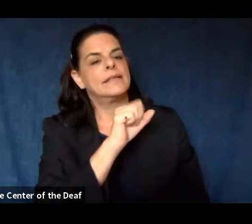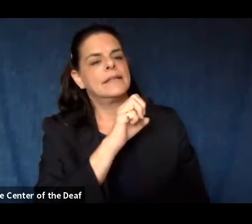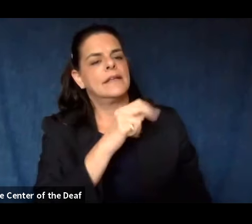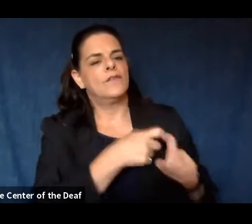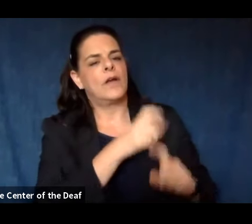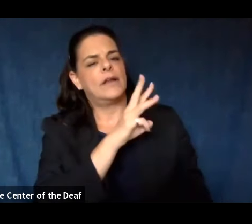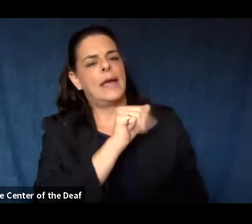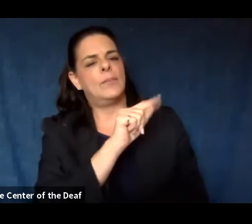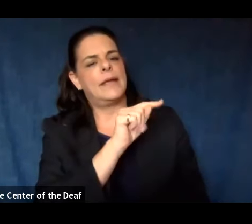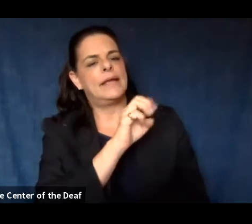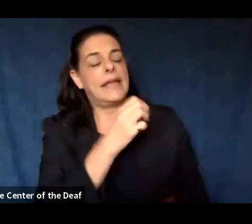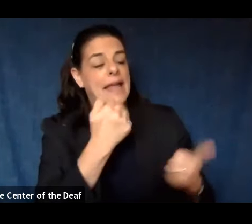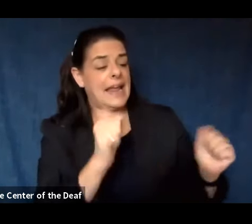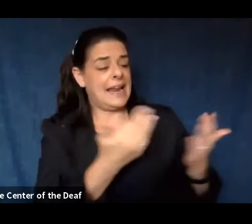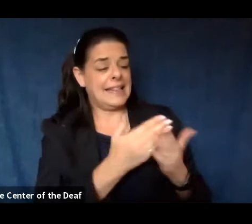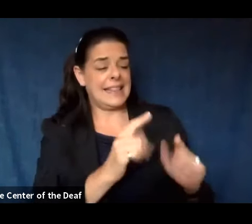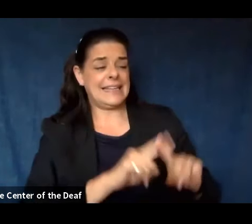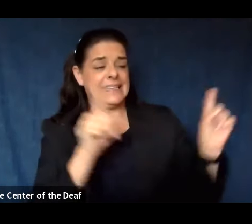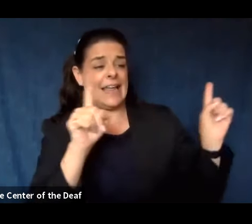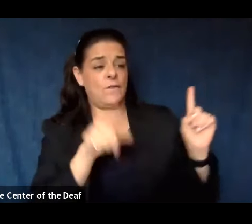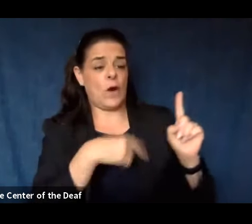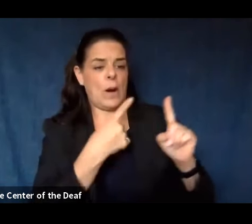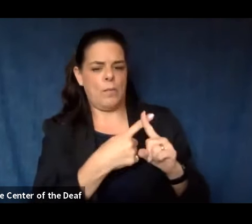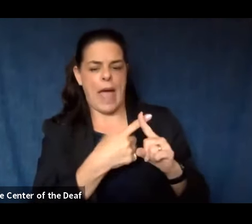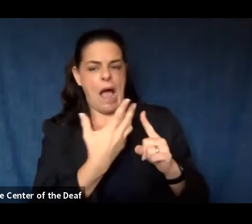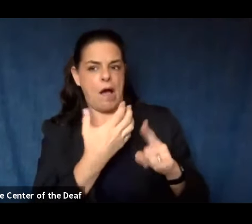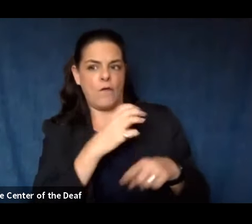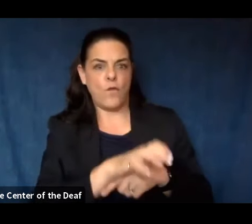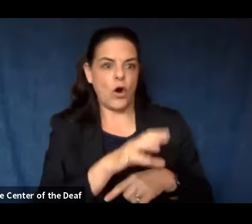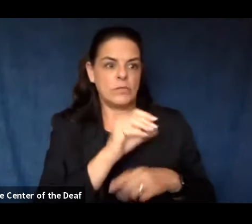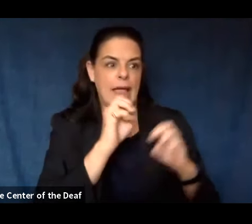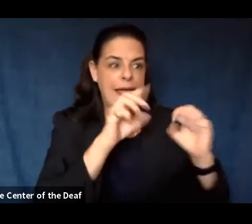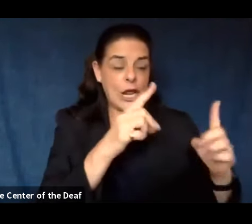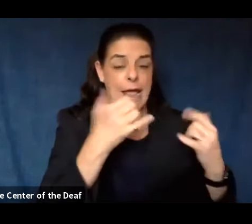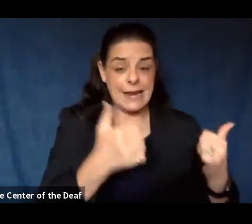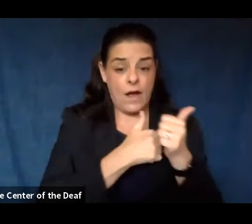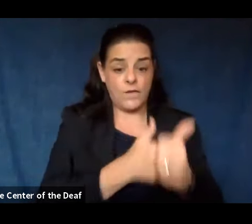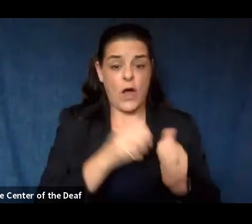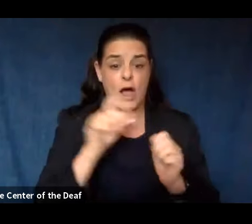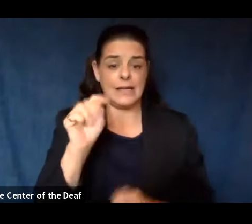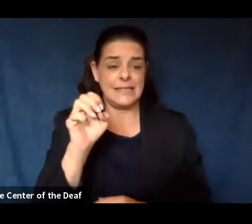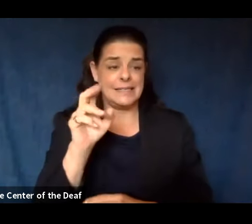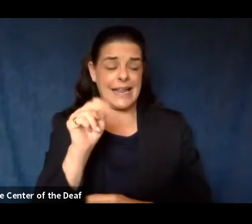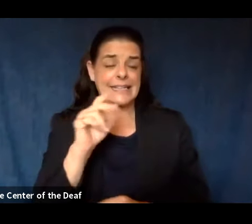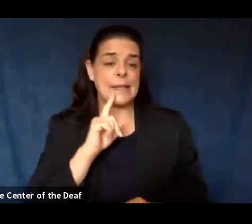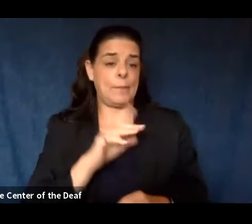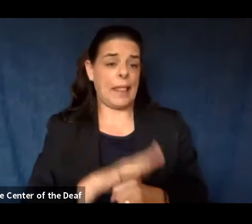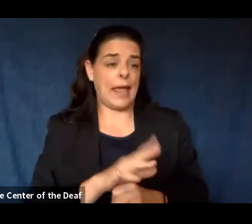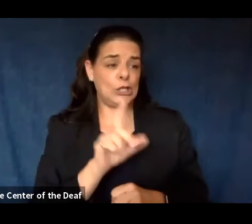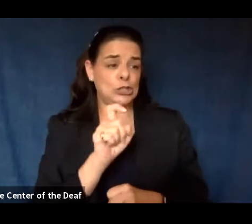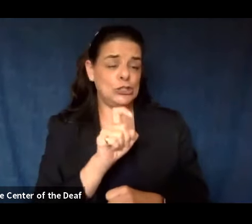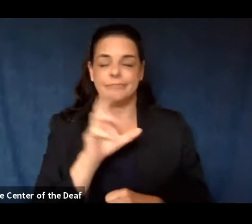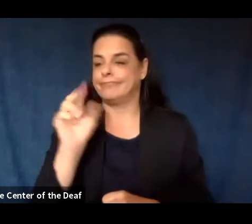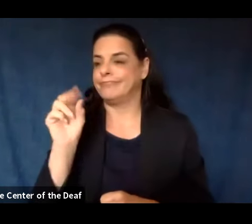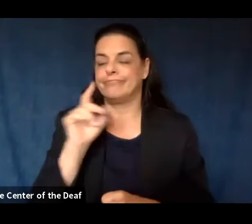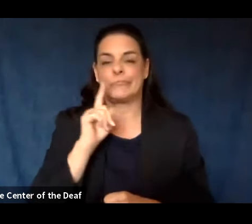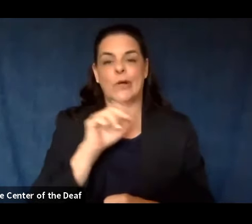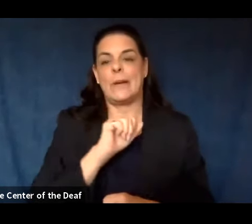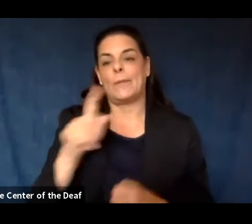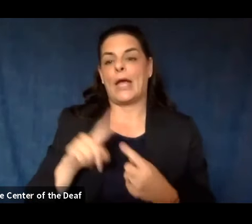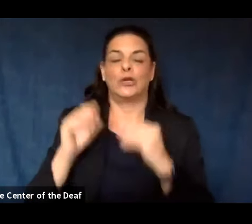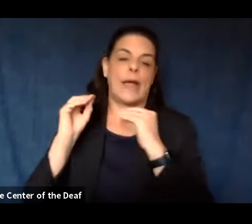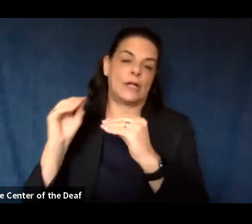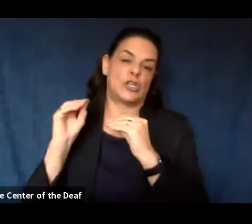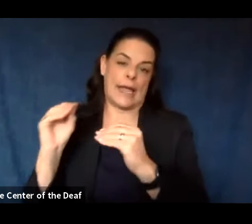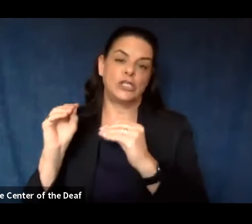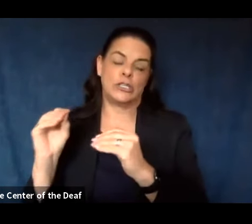is there anything different about enforcement or education now that we're under the Tennessee Pledge? There's not. It's really back to the education piece. That's